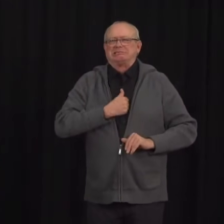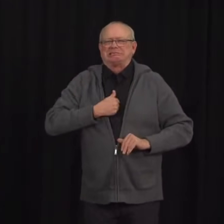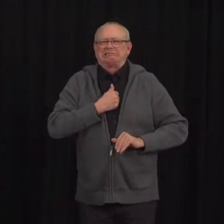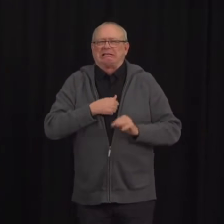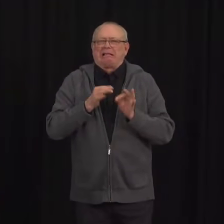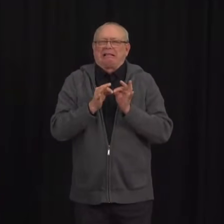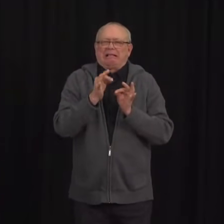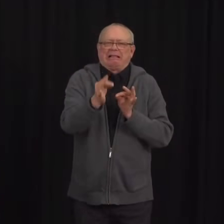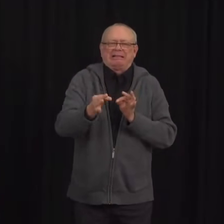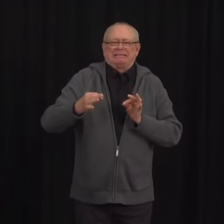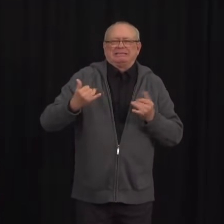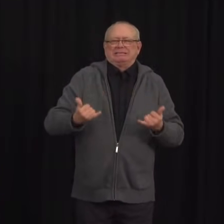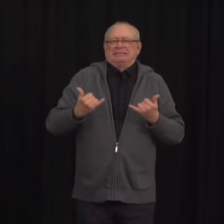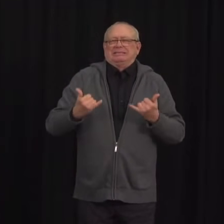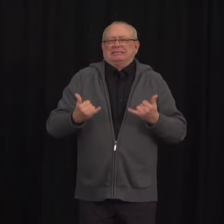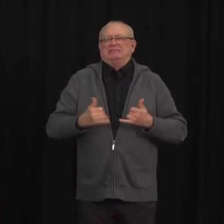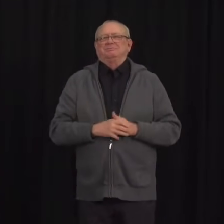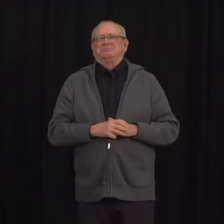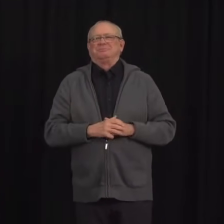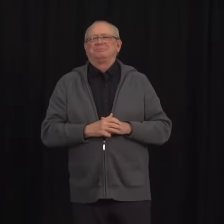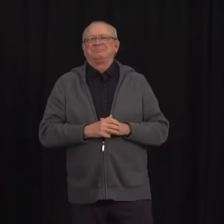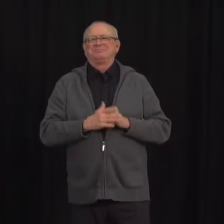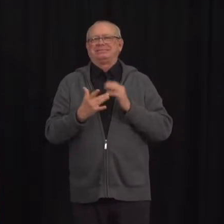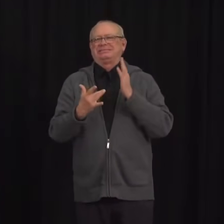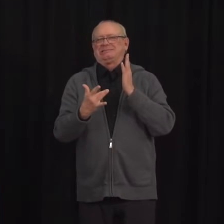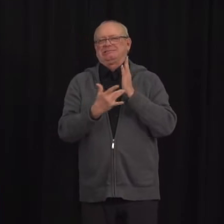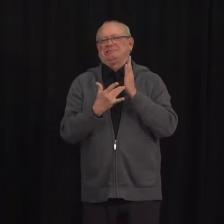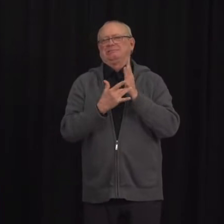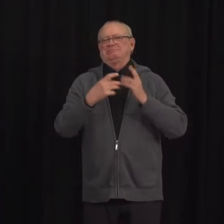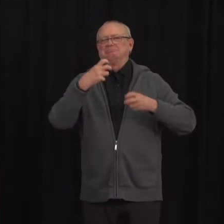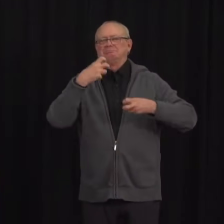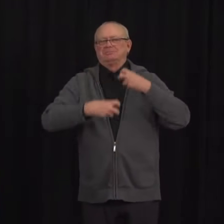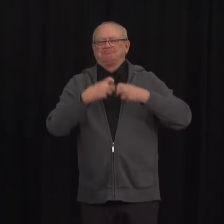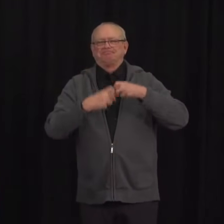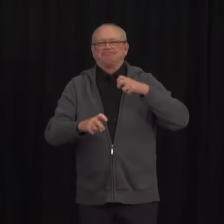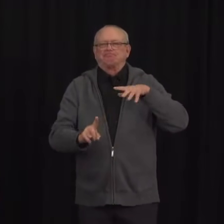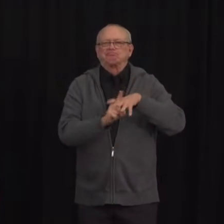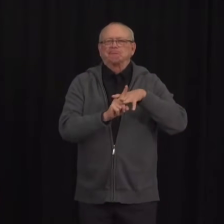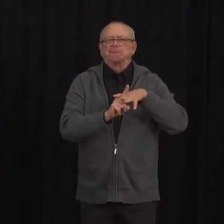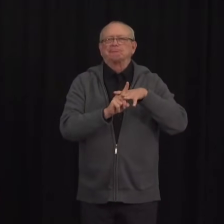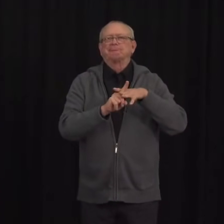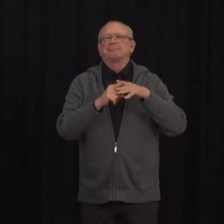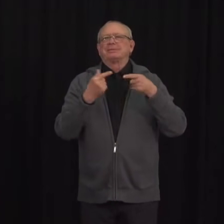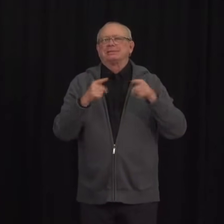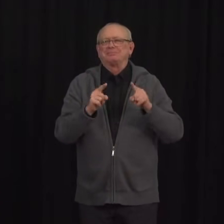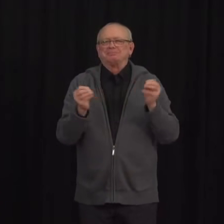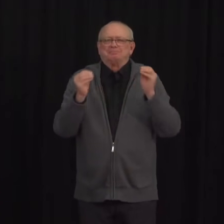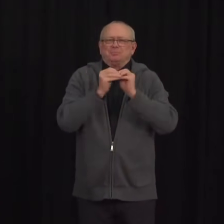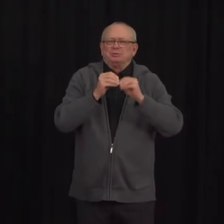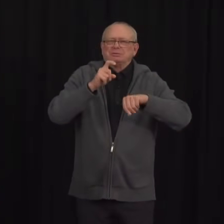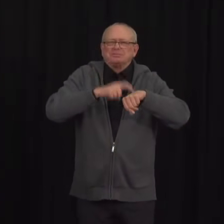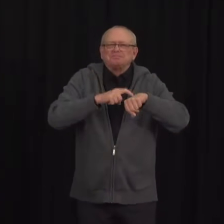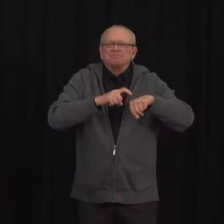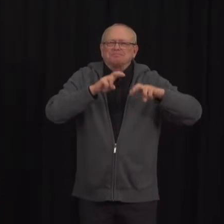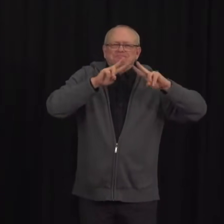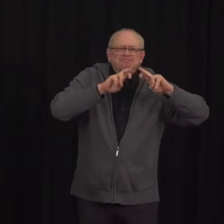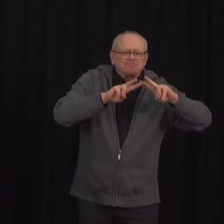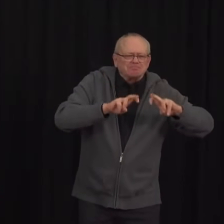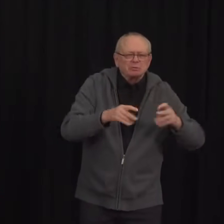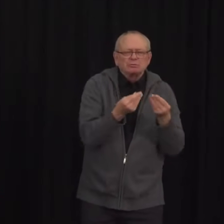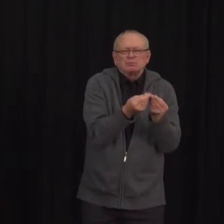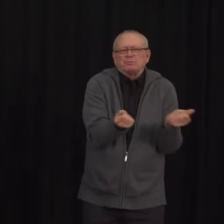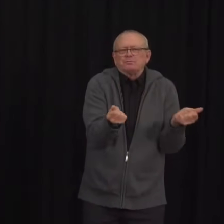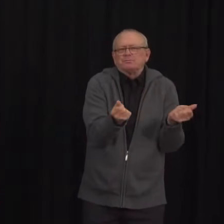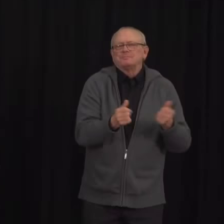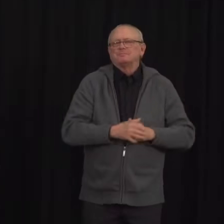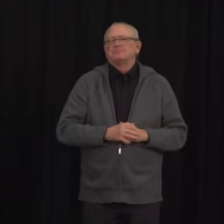delay. There was a technical issue that resulted in needing a bit of extra time. I would like to start today